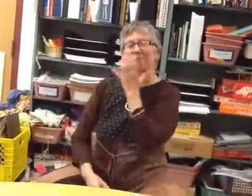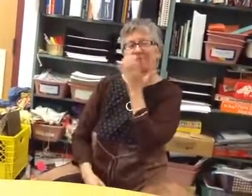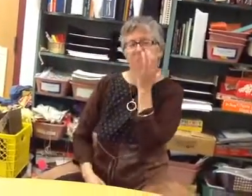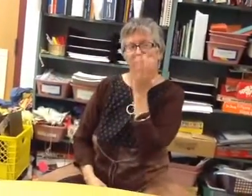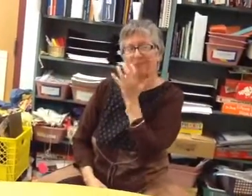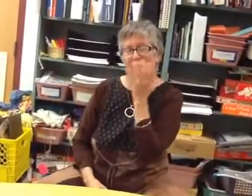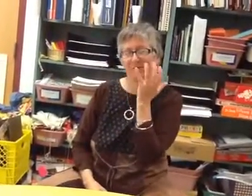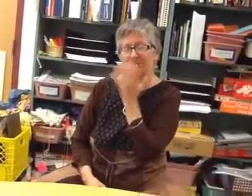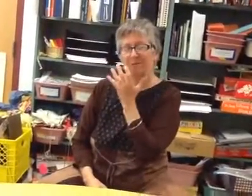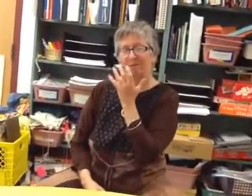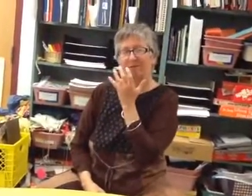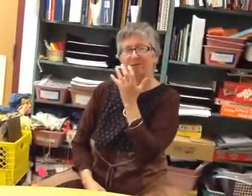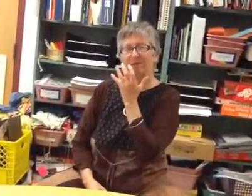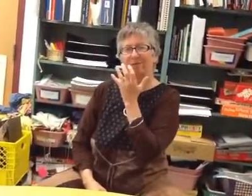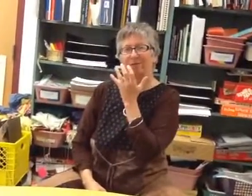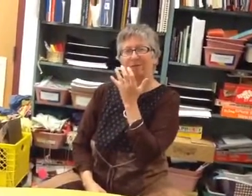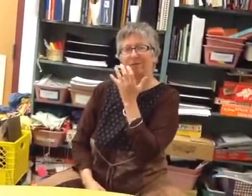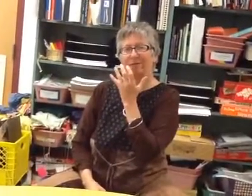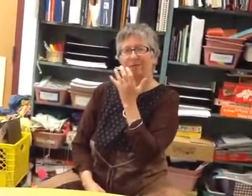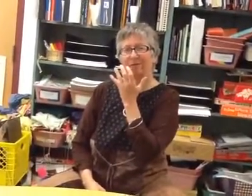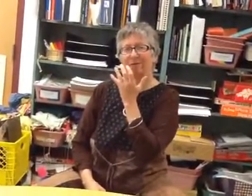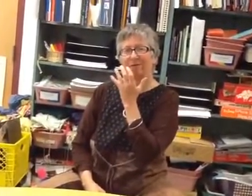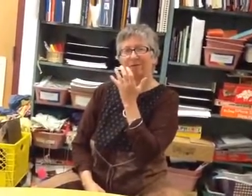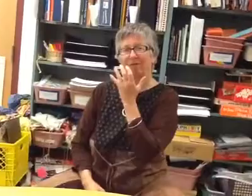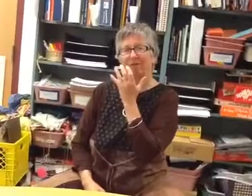oh. You're gonna leave 'em all in